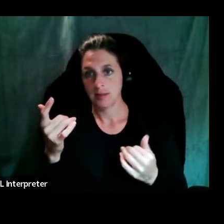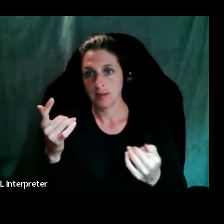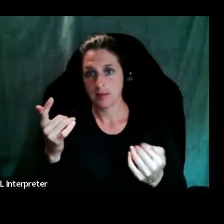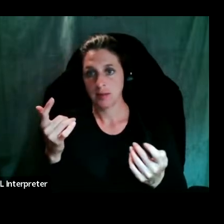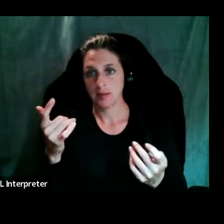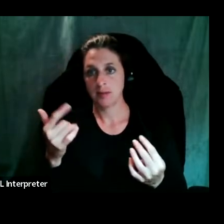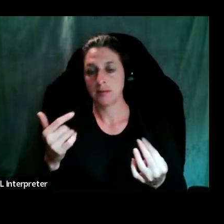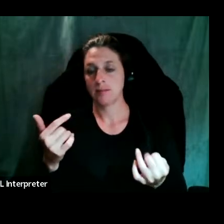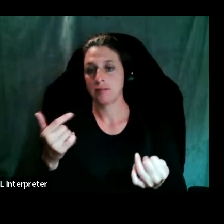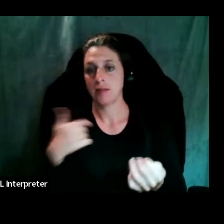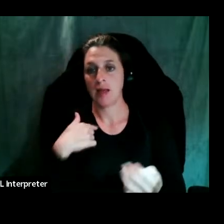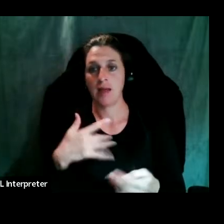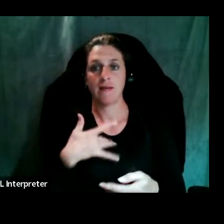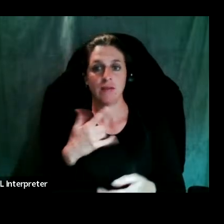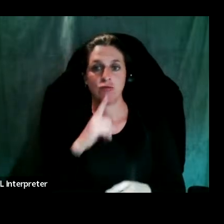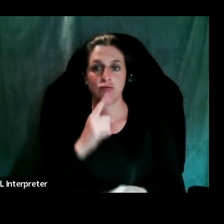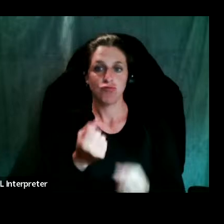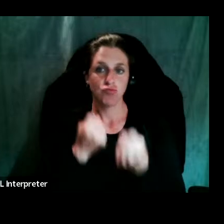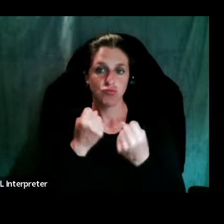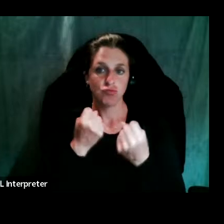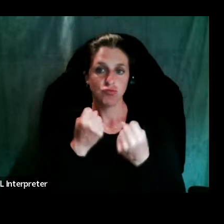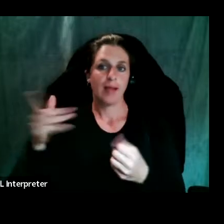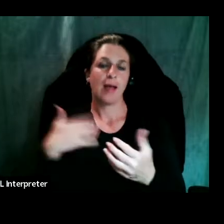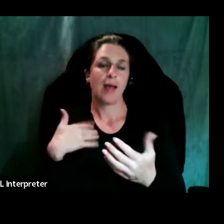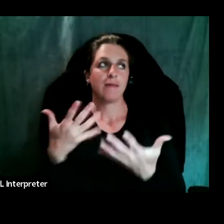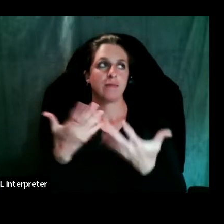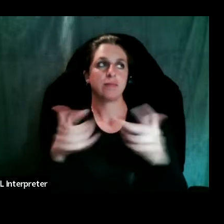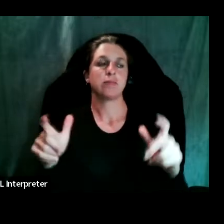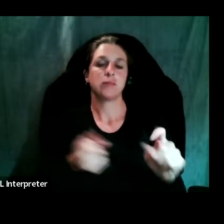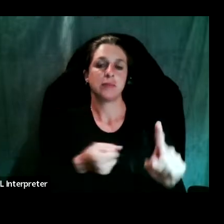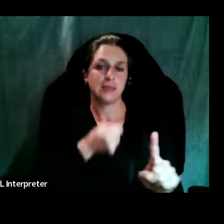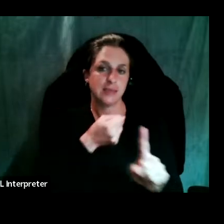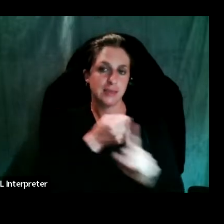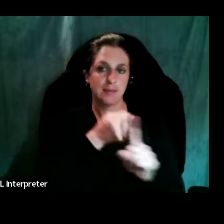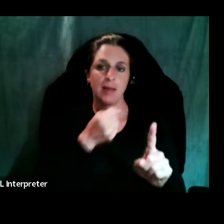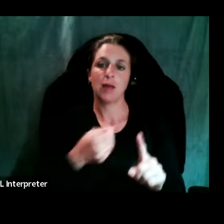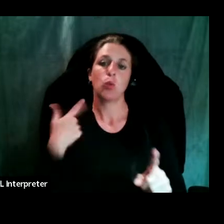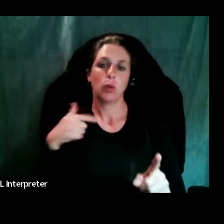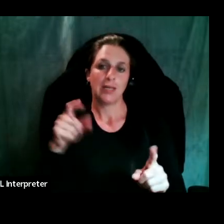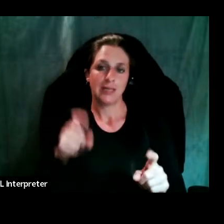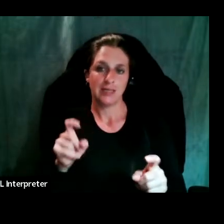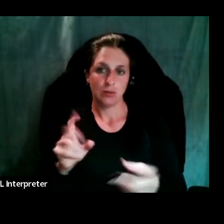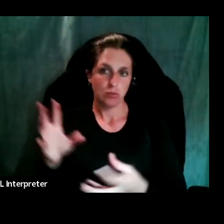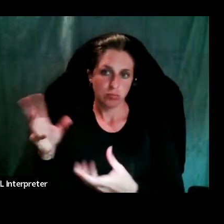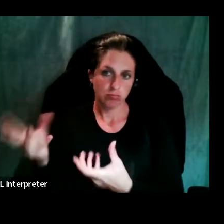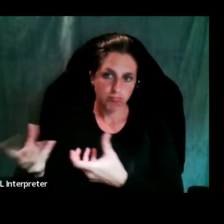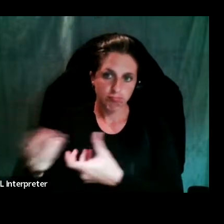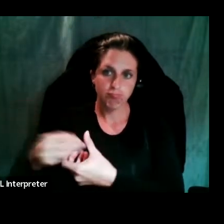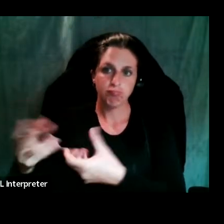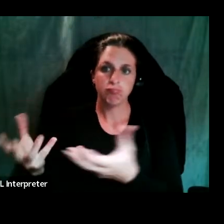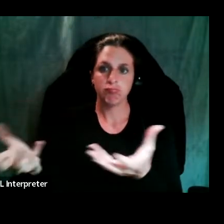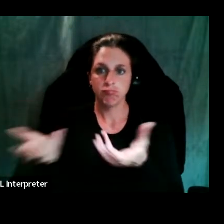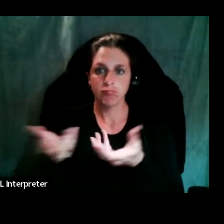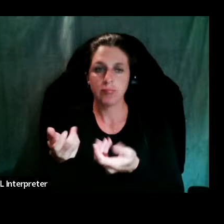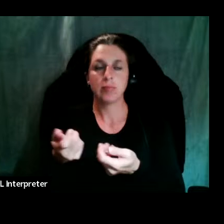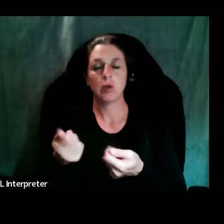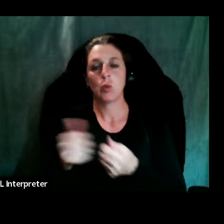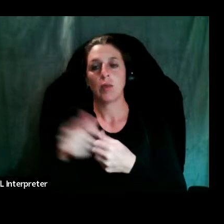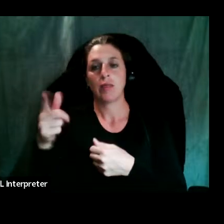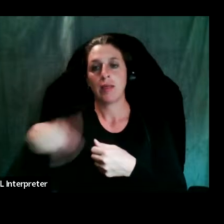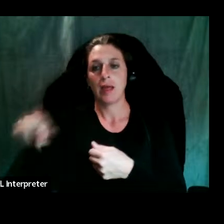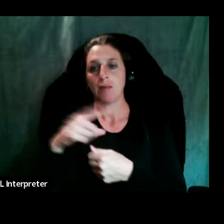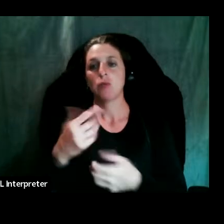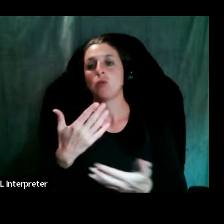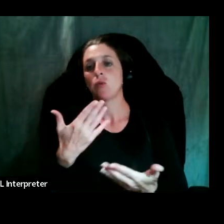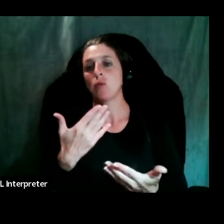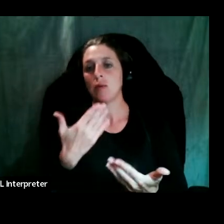I feel very strongly that they have such an impact and we need to engage with them. So I also want to thank you for